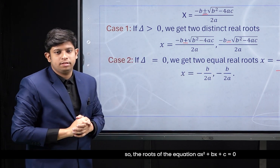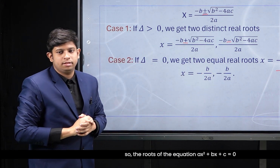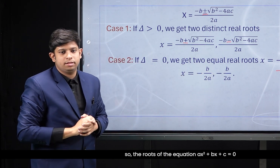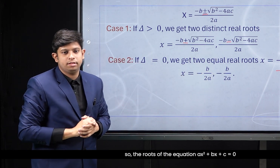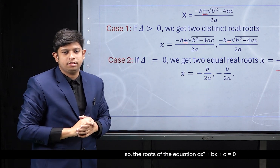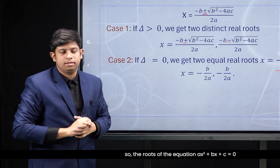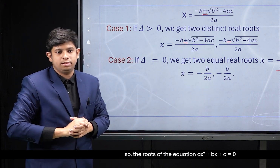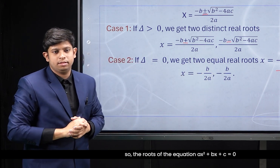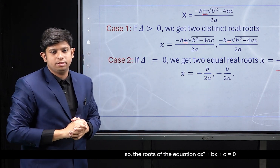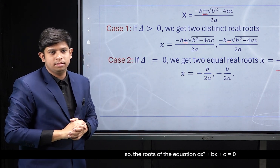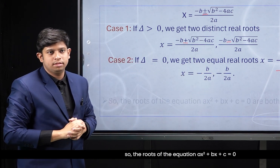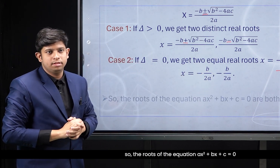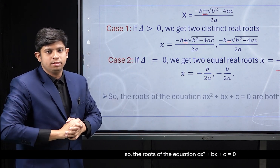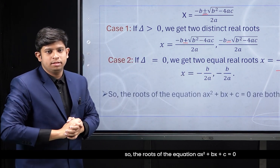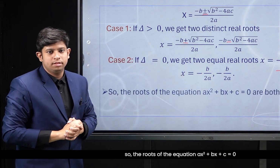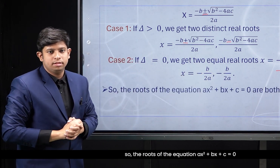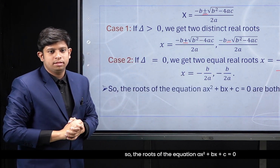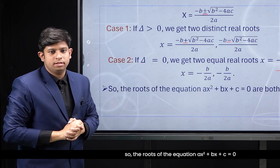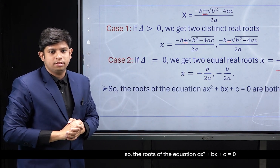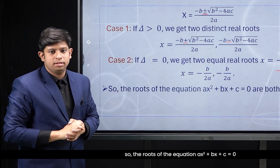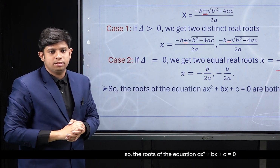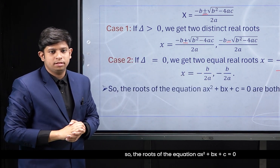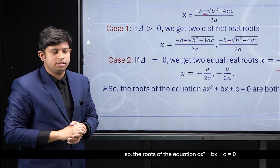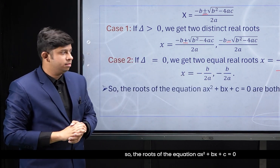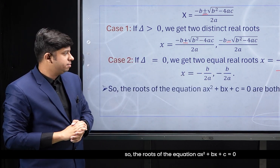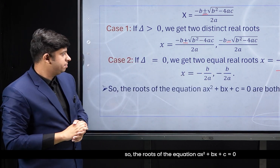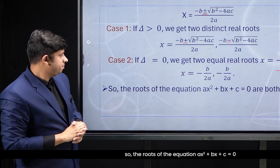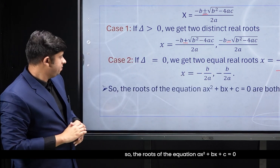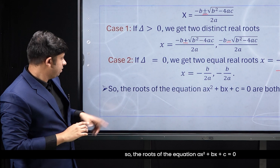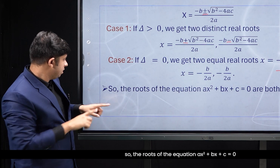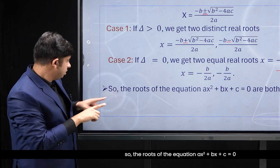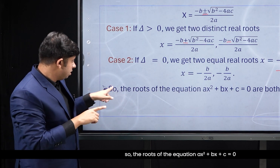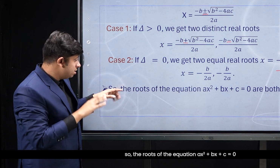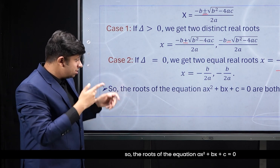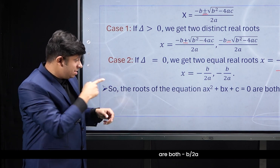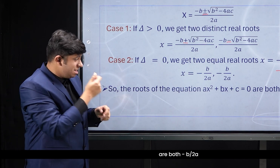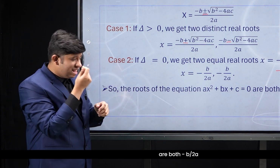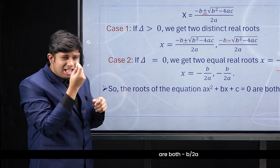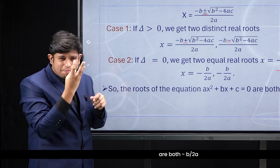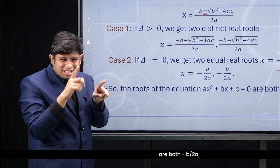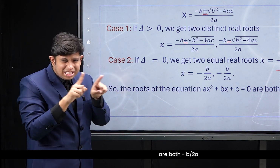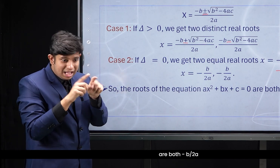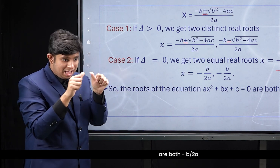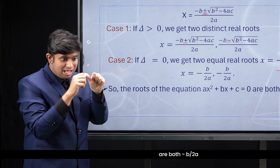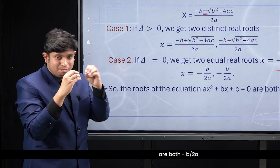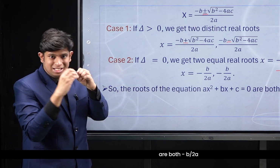So, the roots of the equation ax square plus bx plus c equal to 0 are both minus b by